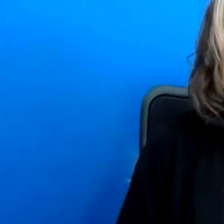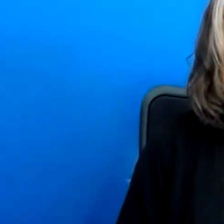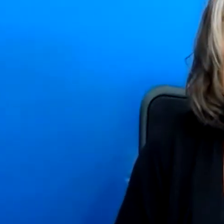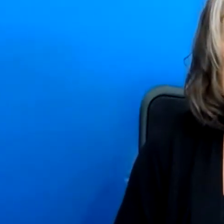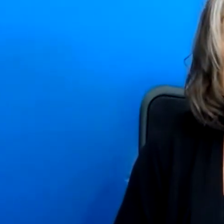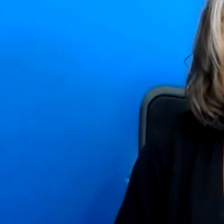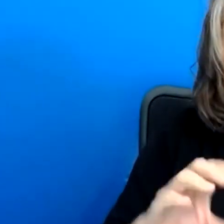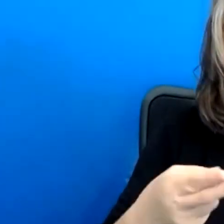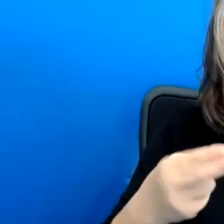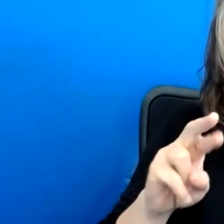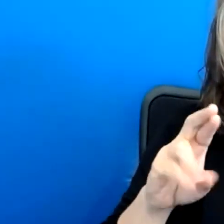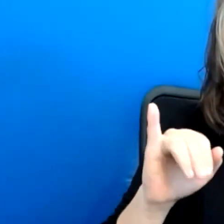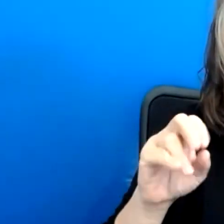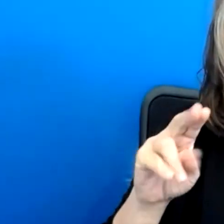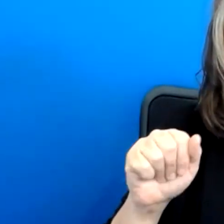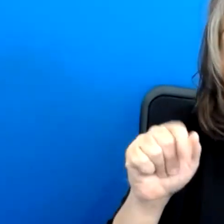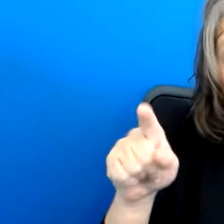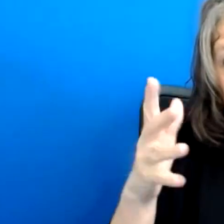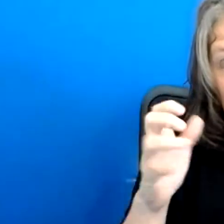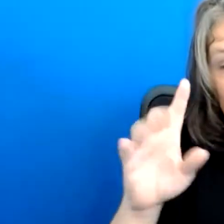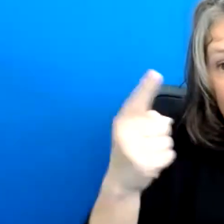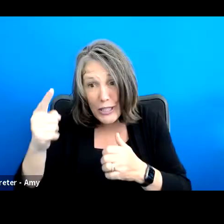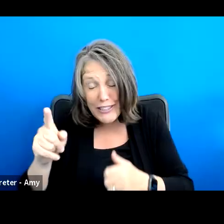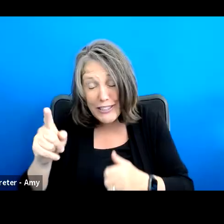Christina, do you want to go first?